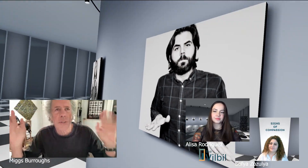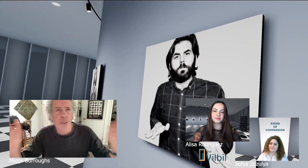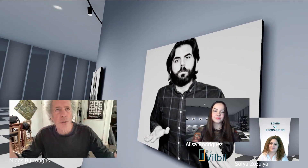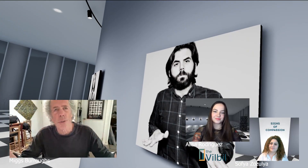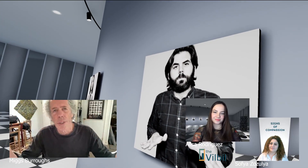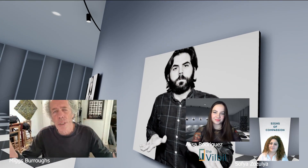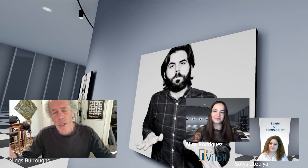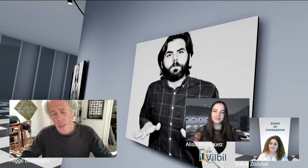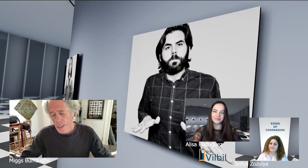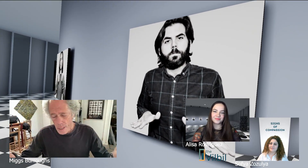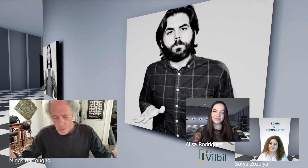a story